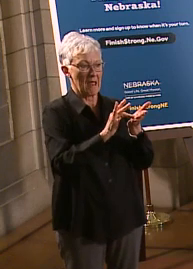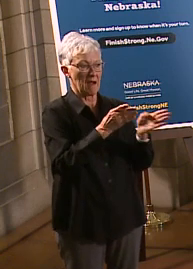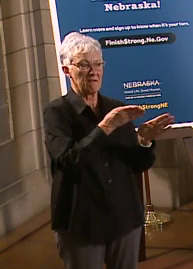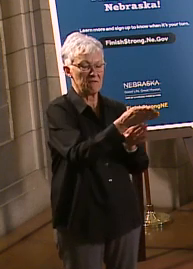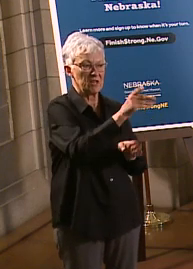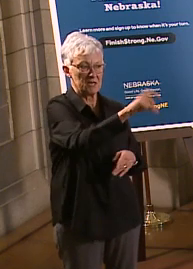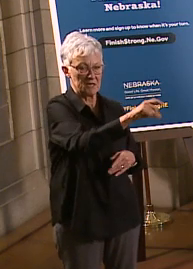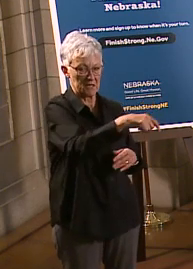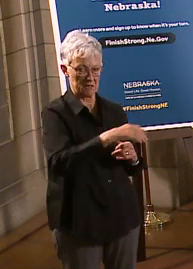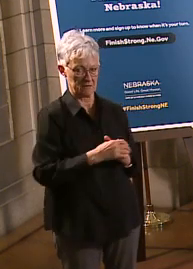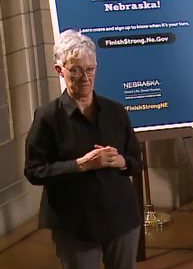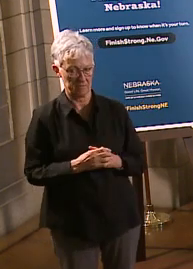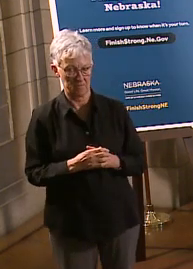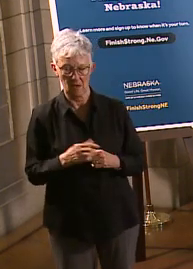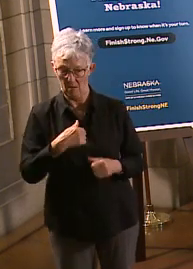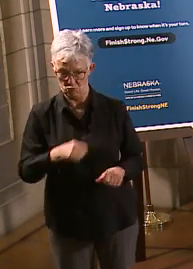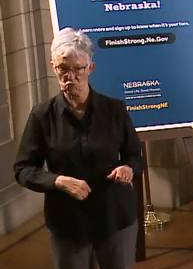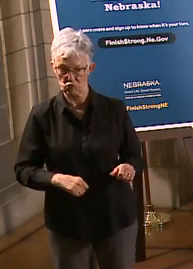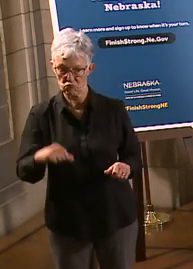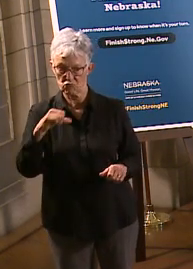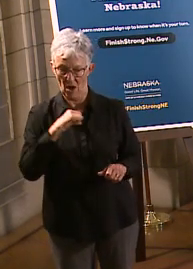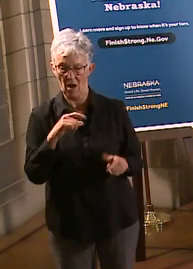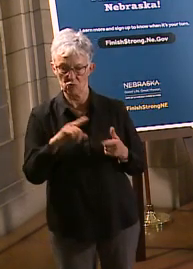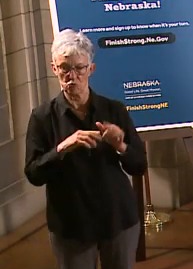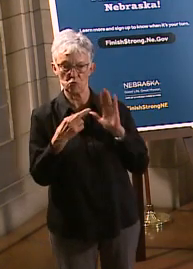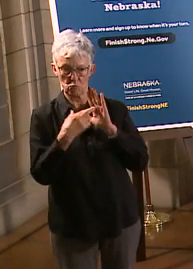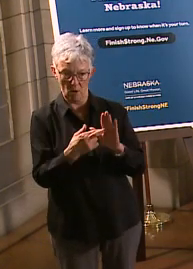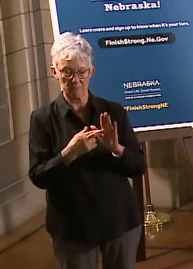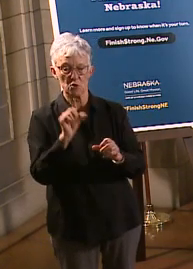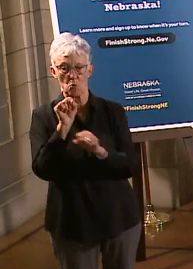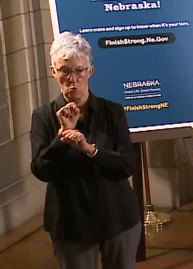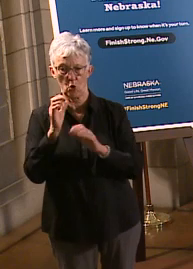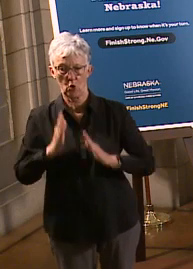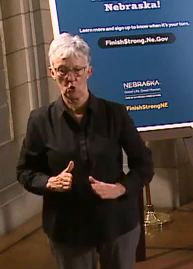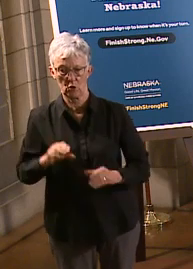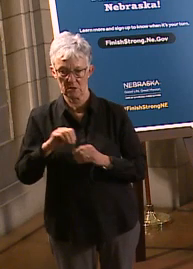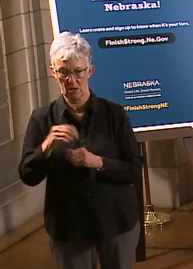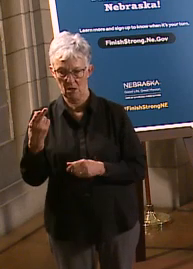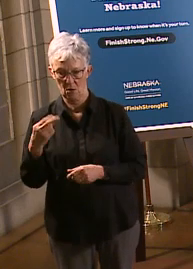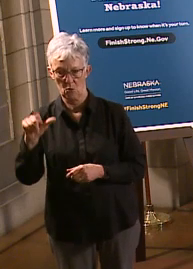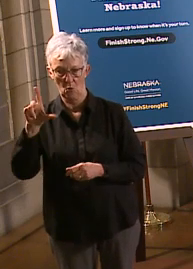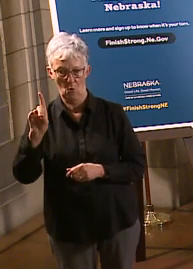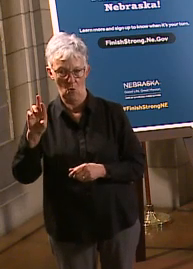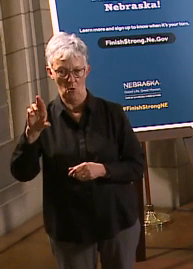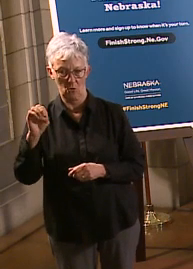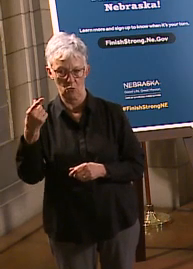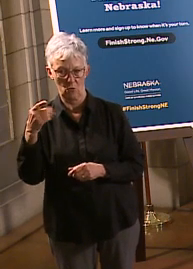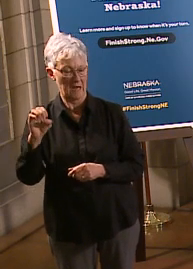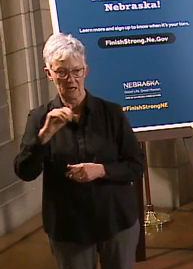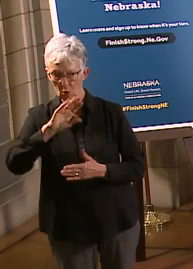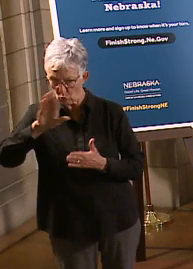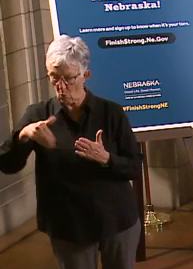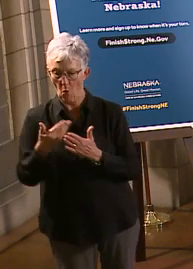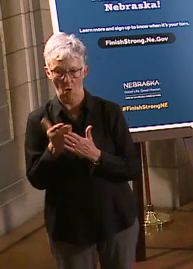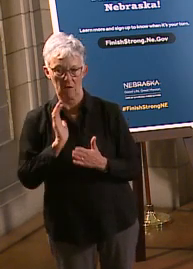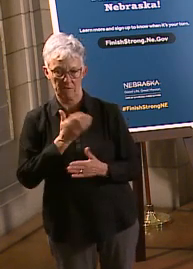to stand here today and represent the associates of Holdridge and the rest of the BD associates